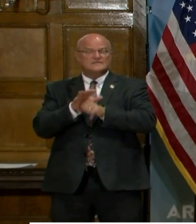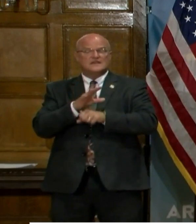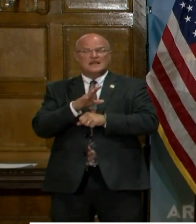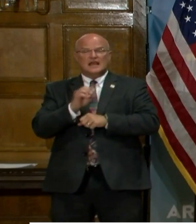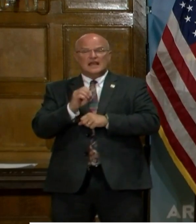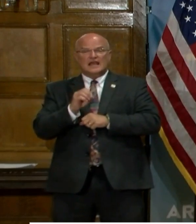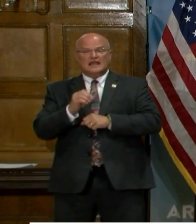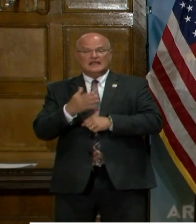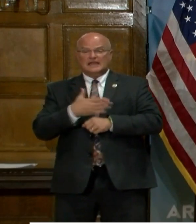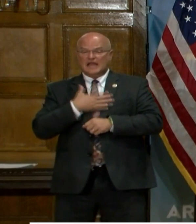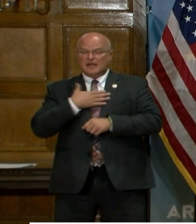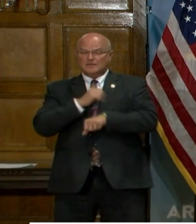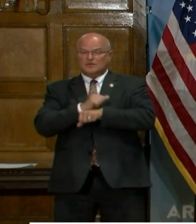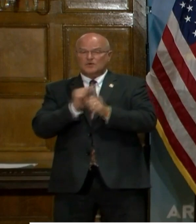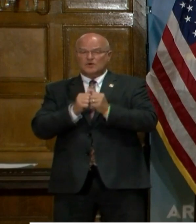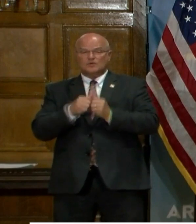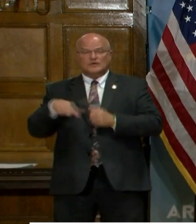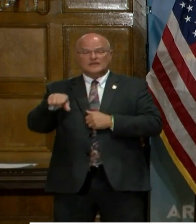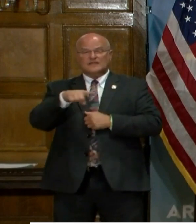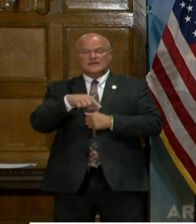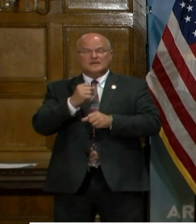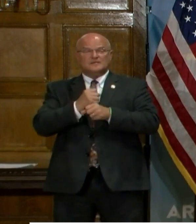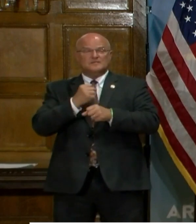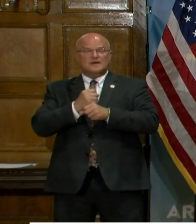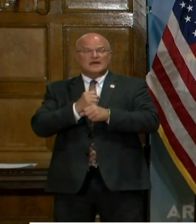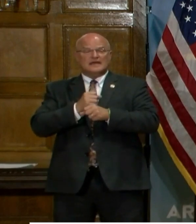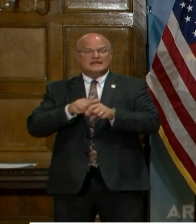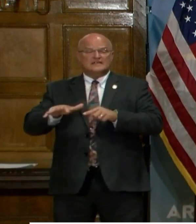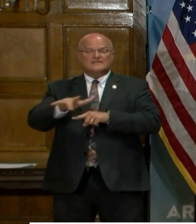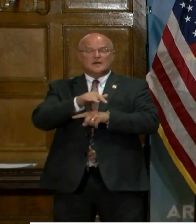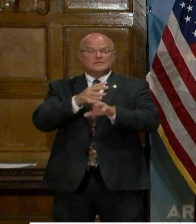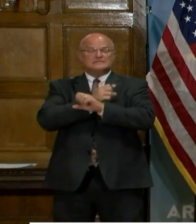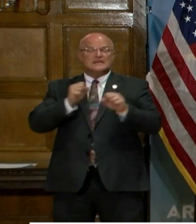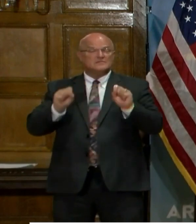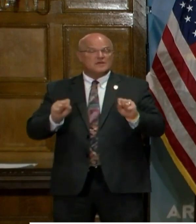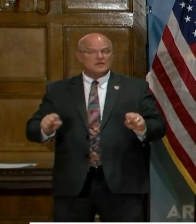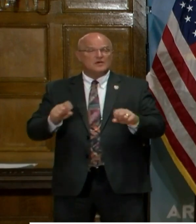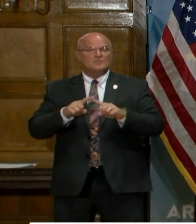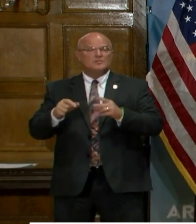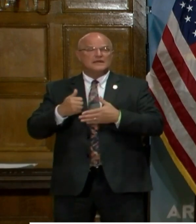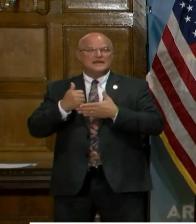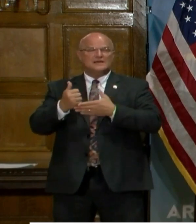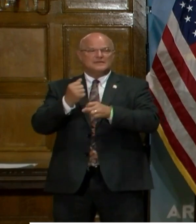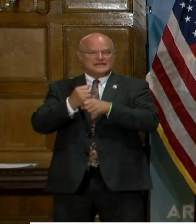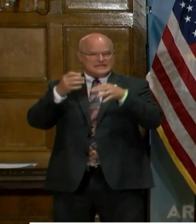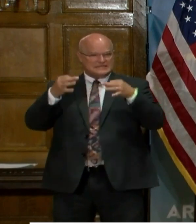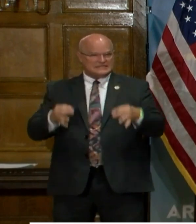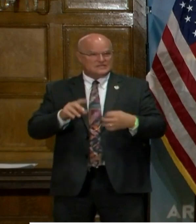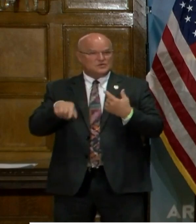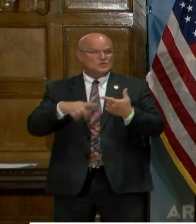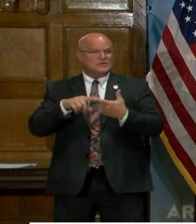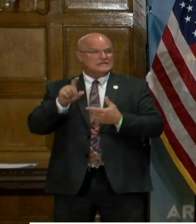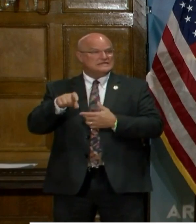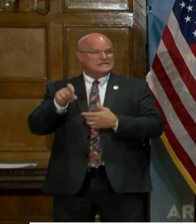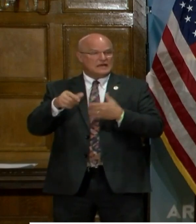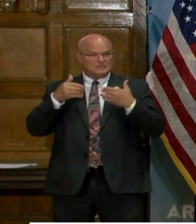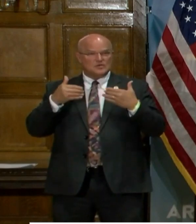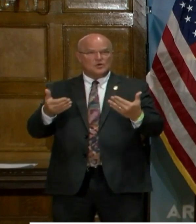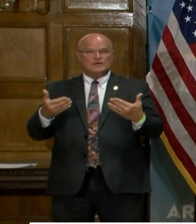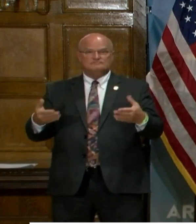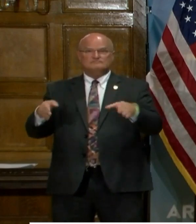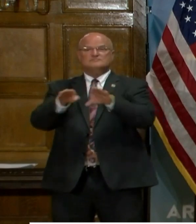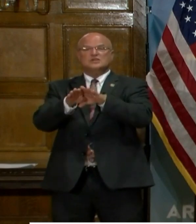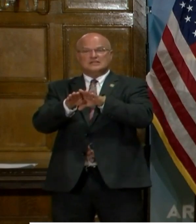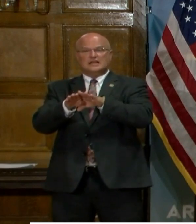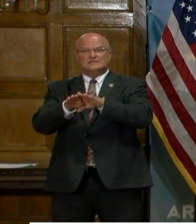and happy to work with them to help make those environments as safe as possible, but also help make those decisions when it's time to go ahead and shut